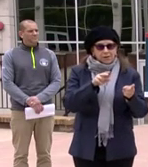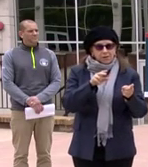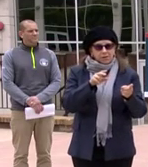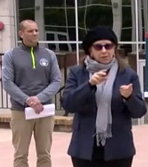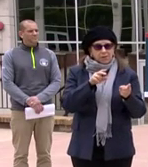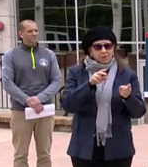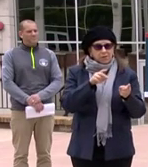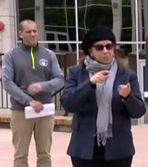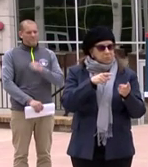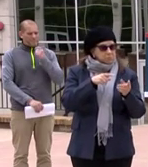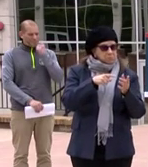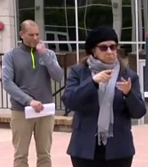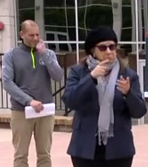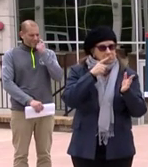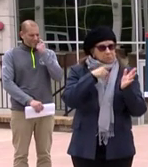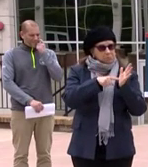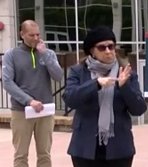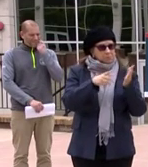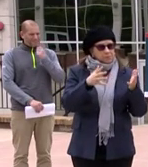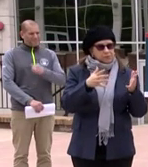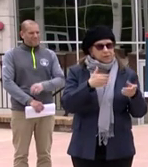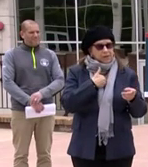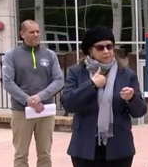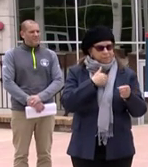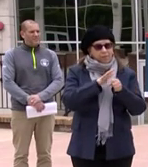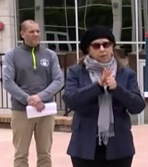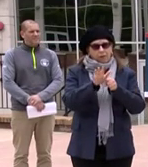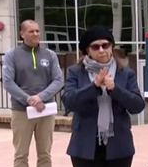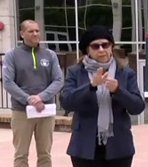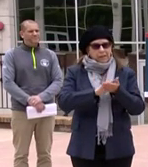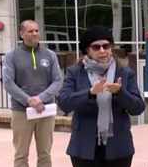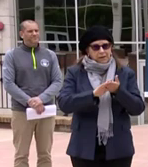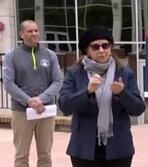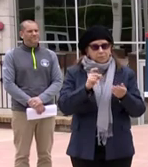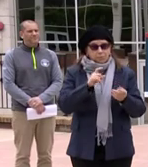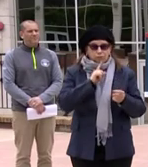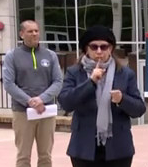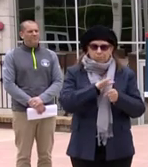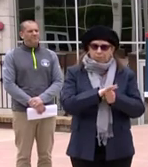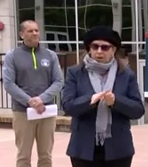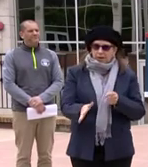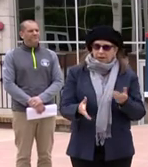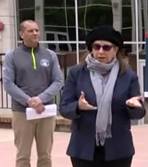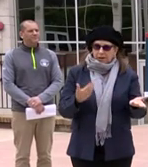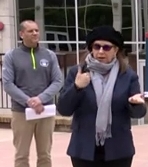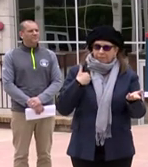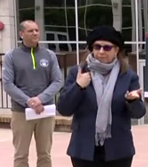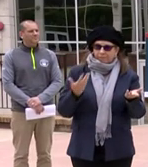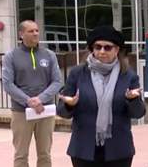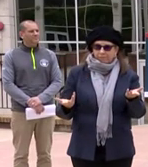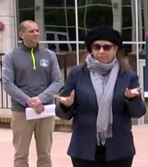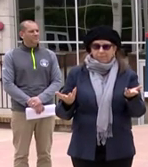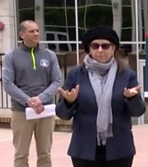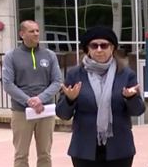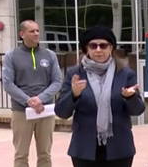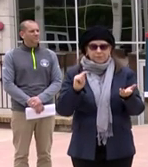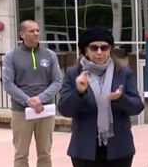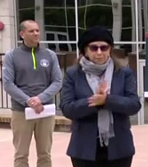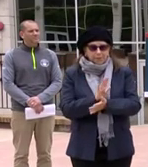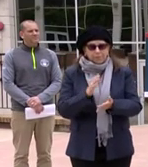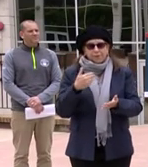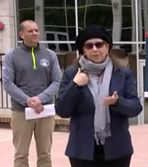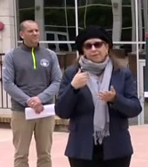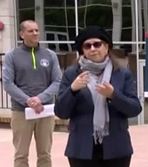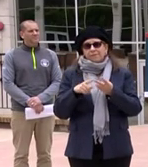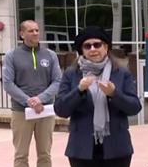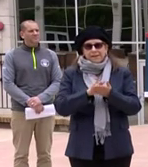supplies, in some cases perhaps even more than adequate supplies, around toiletries, around cleaning